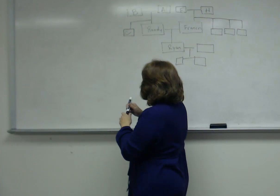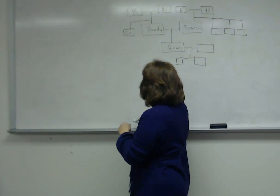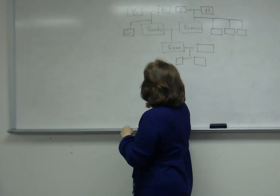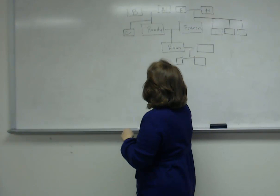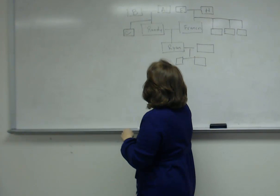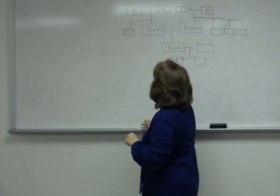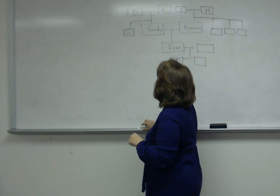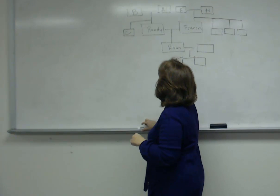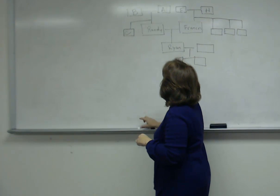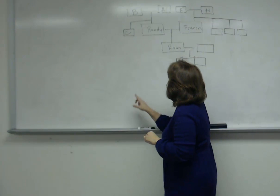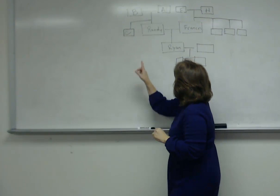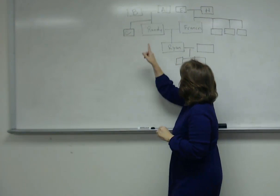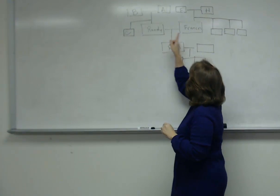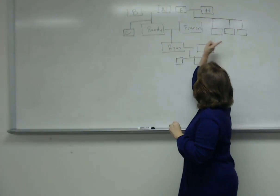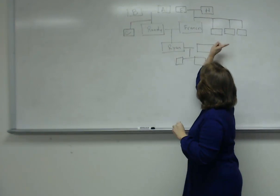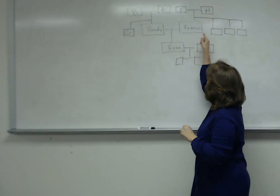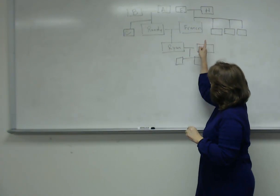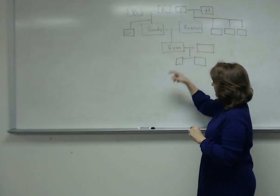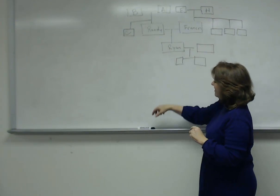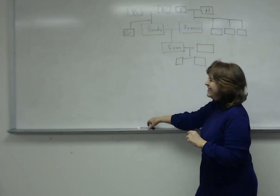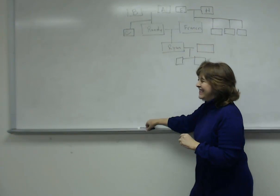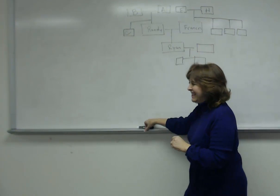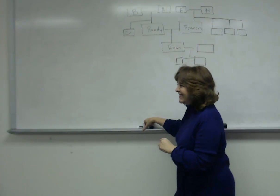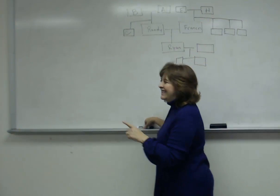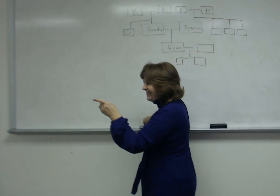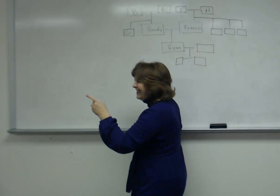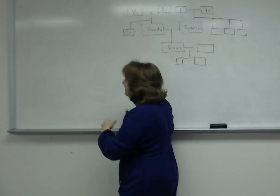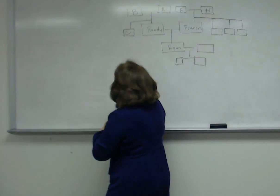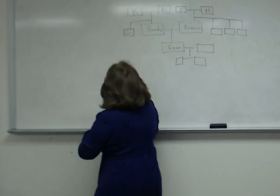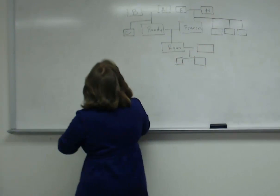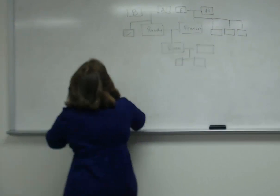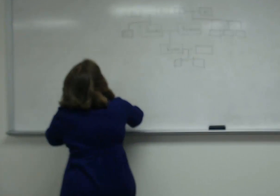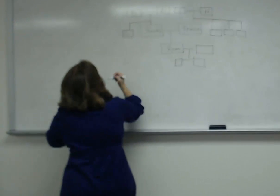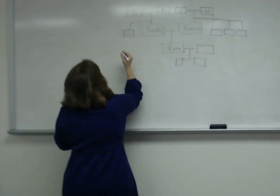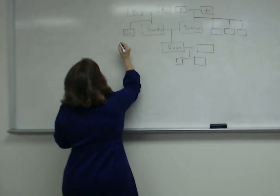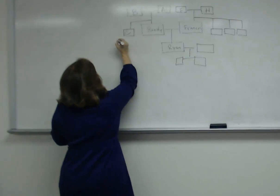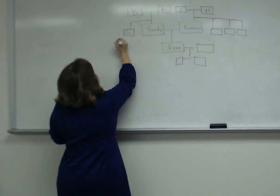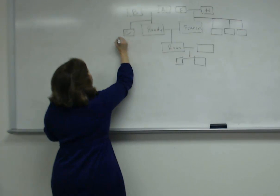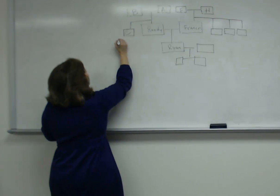I want to go to. Okay, see that? Yeah, you need to know that.